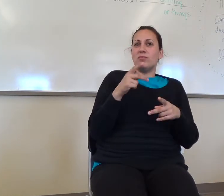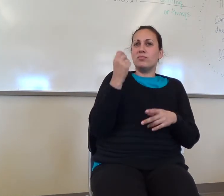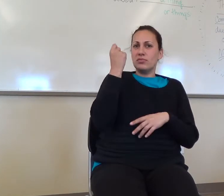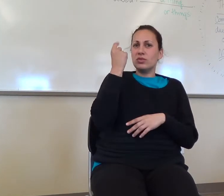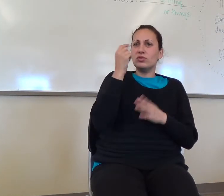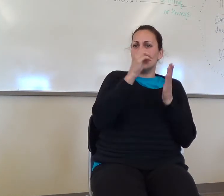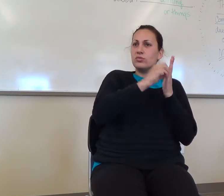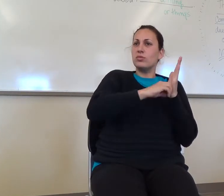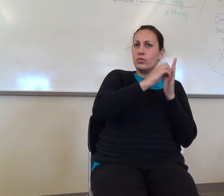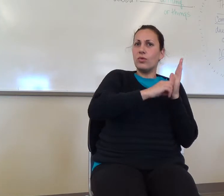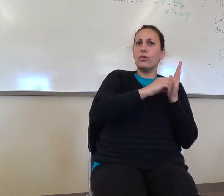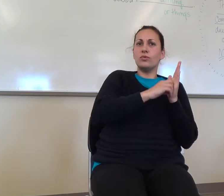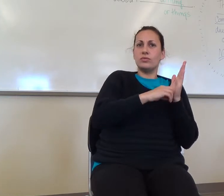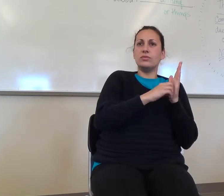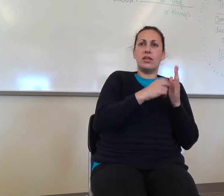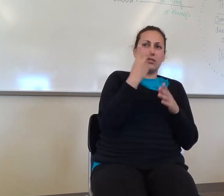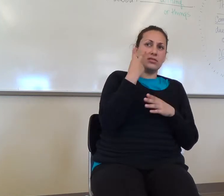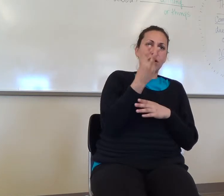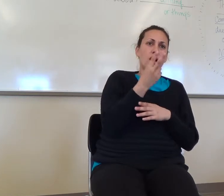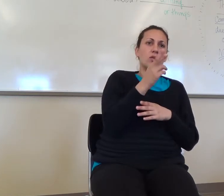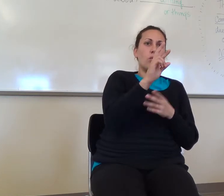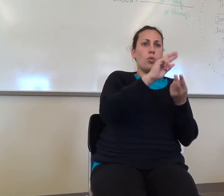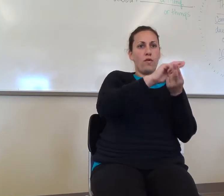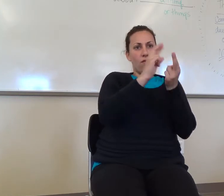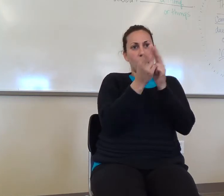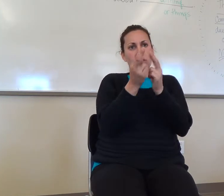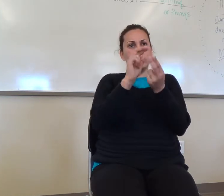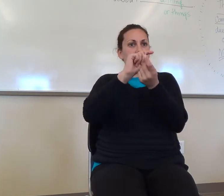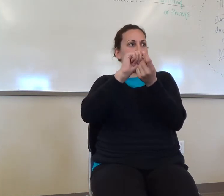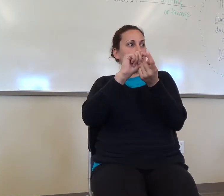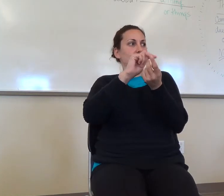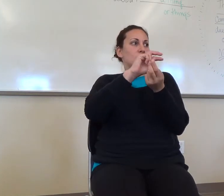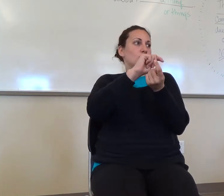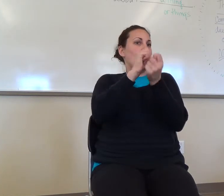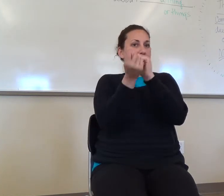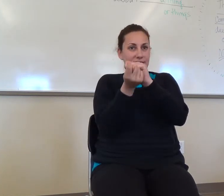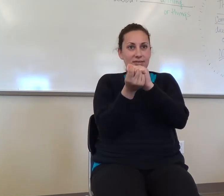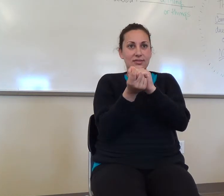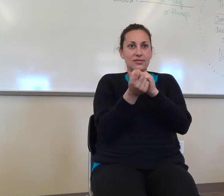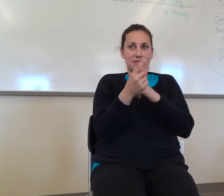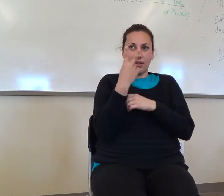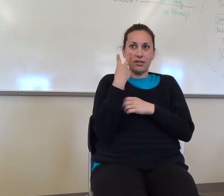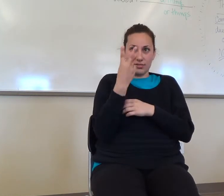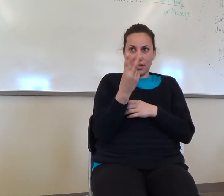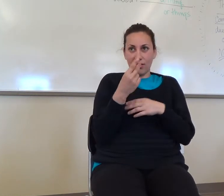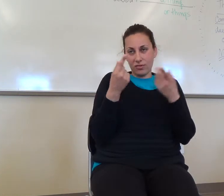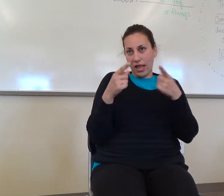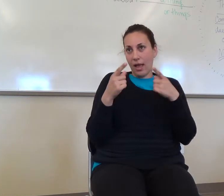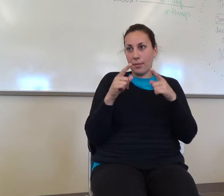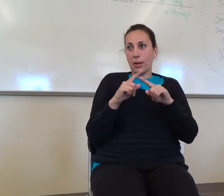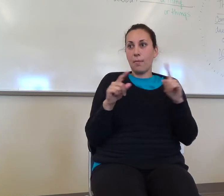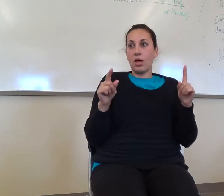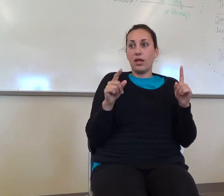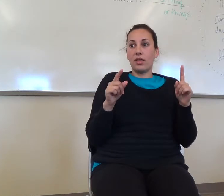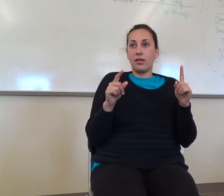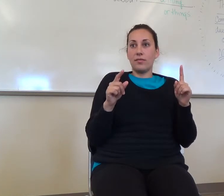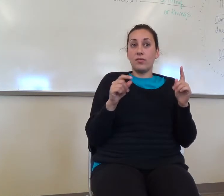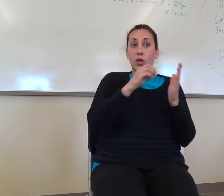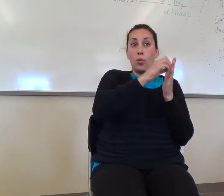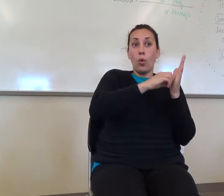They saw the reversal transition. They realized there were two parts. They realized what was going on. But then when they wrote their summary, they